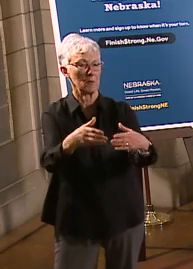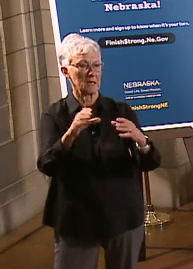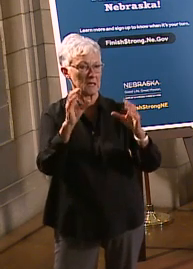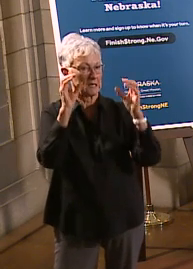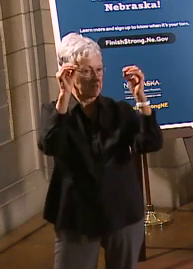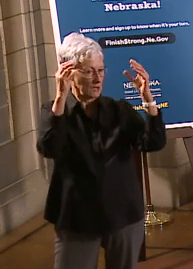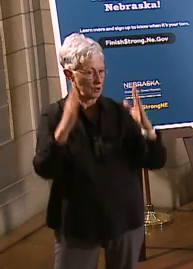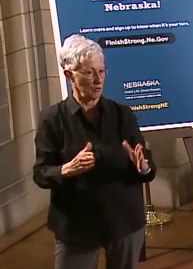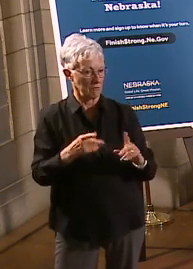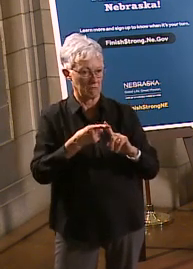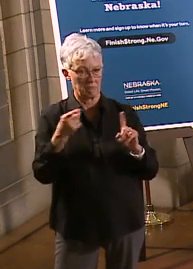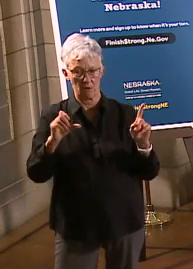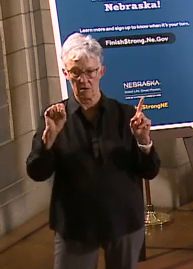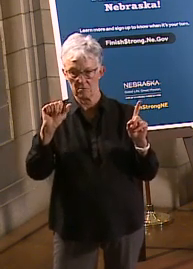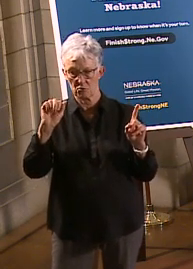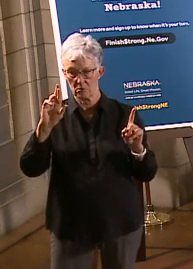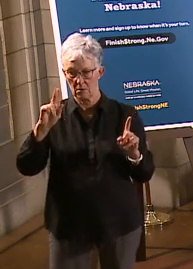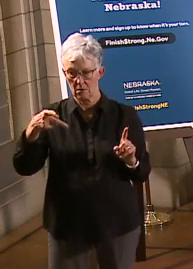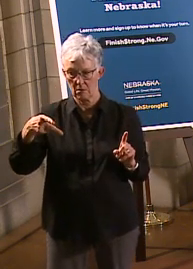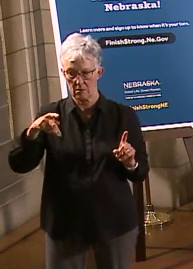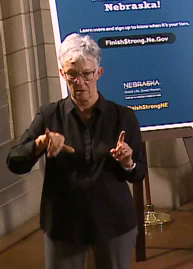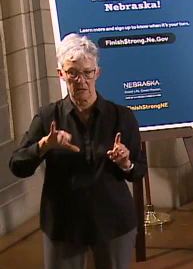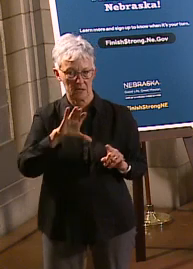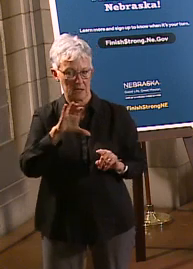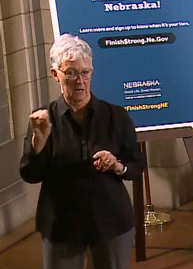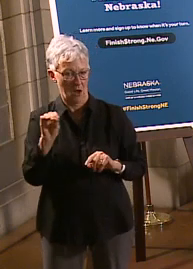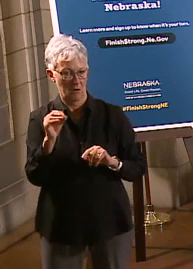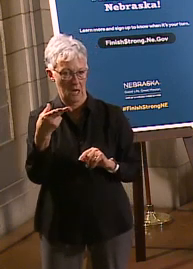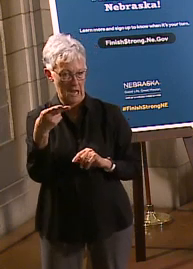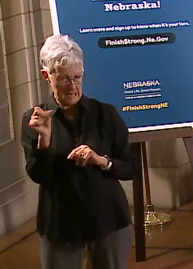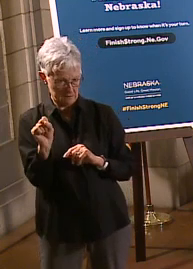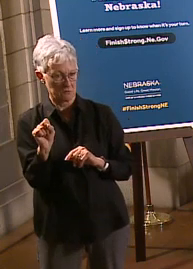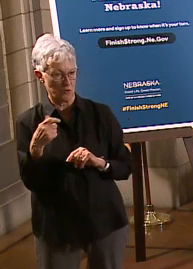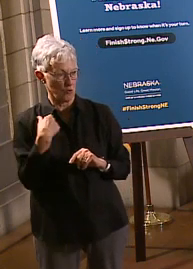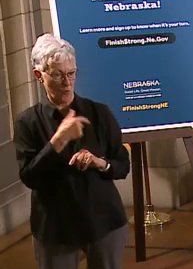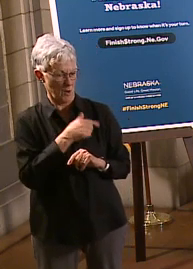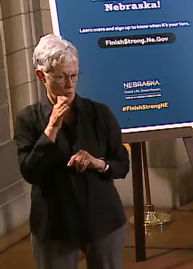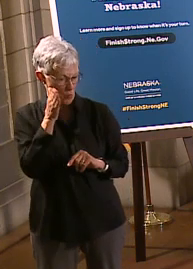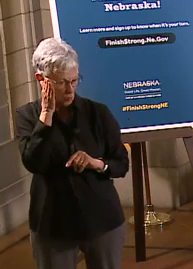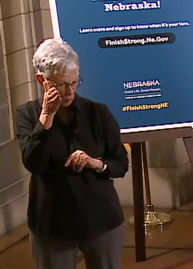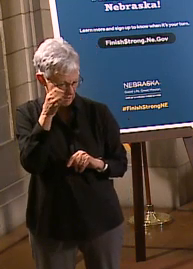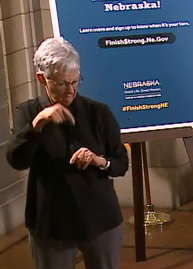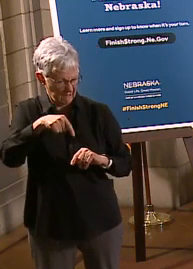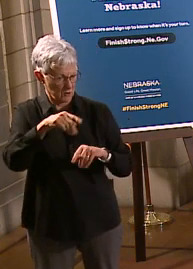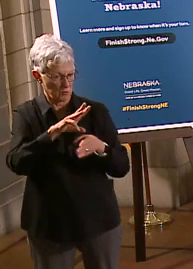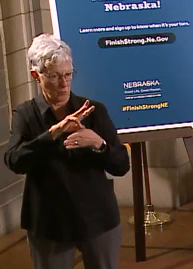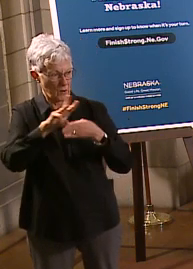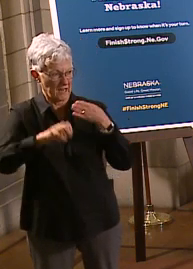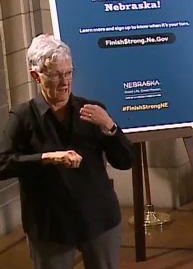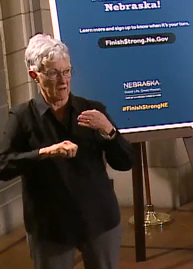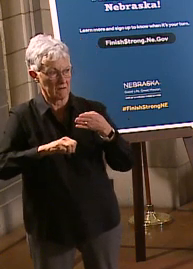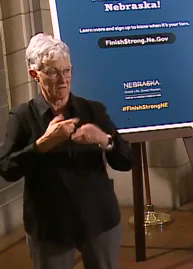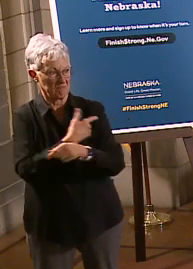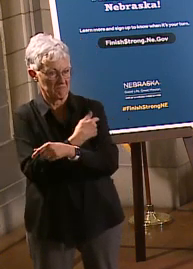County high schools, and we're actually doing that this weekend. We've got some educators from one of the Sarpy County high schools. They will be getting an